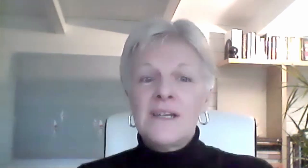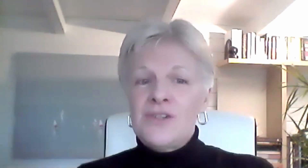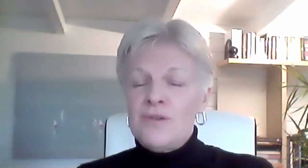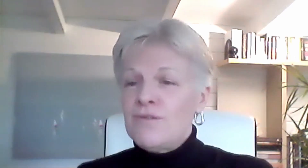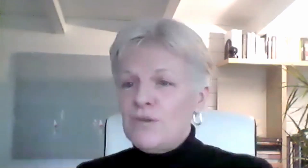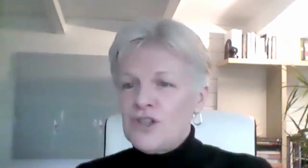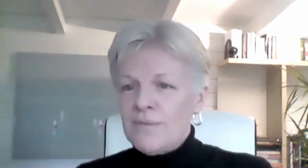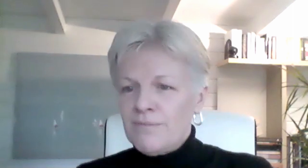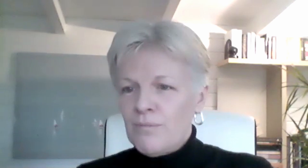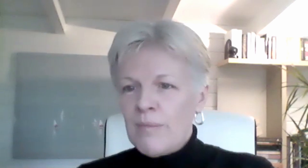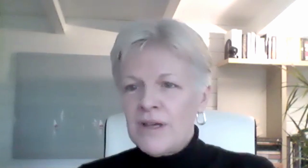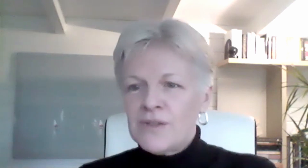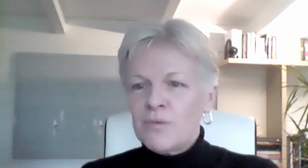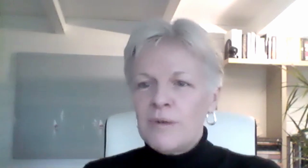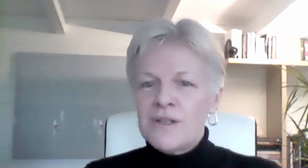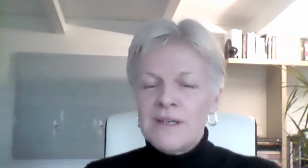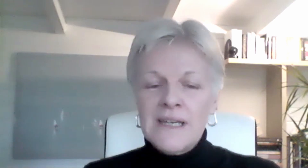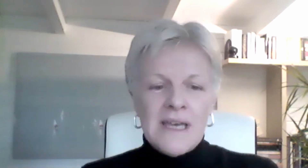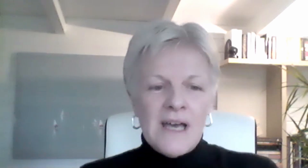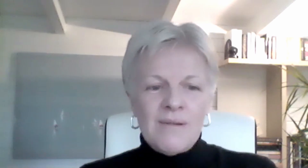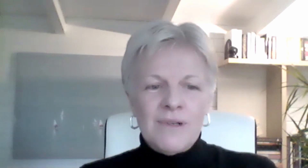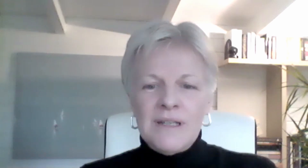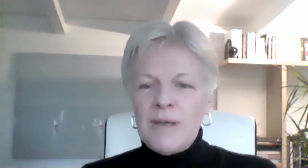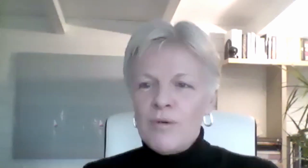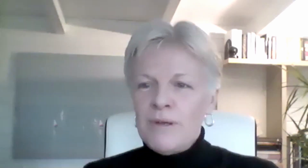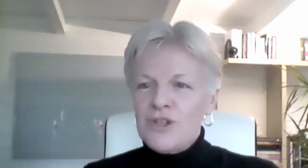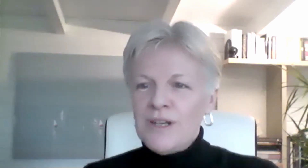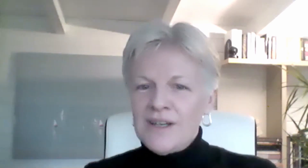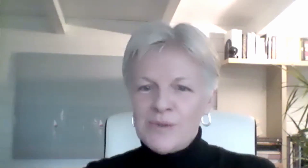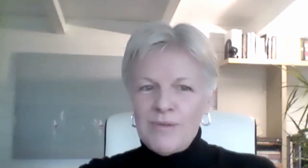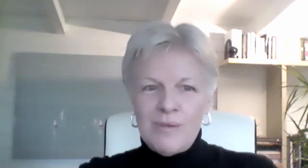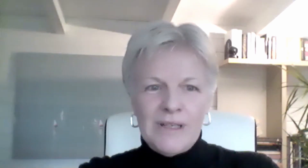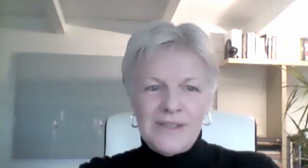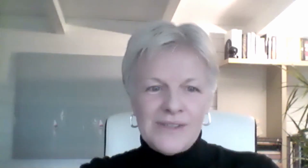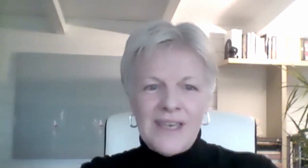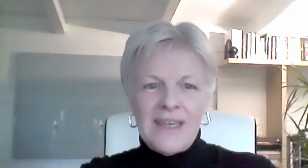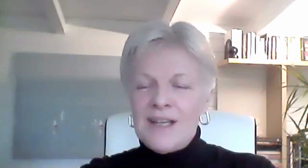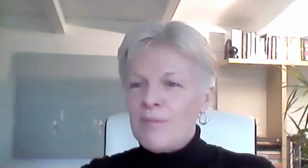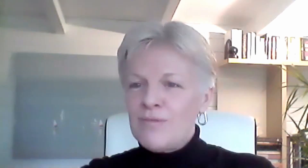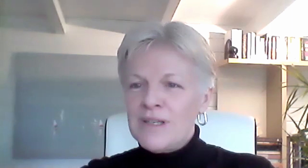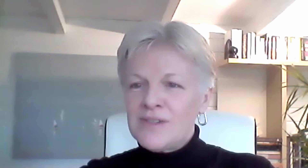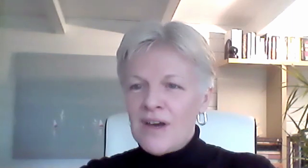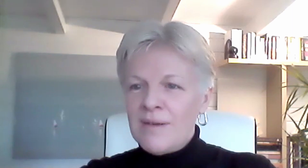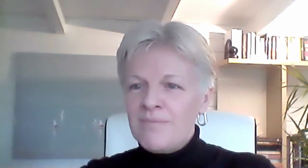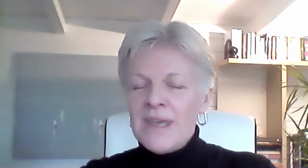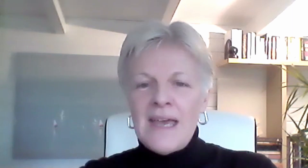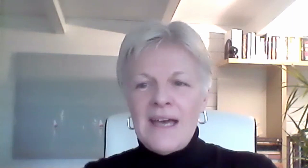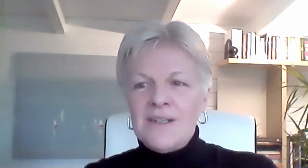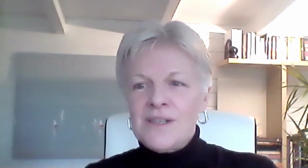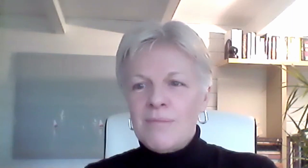link to future webinars that we'll be doing. Libby will be joining us, we're very pleased to say, in a couple of weeks' time. And but